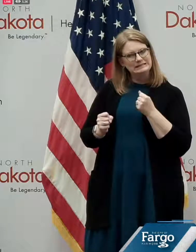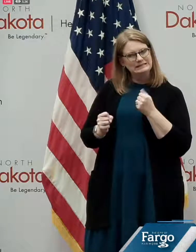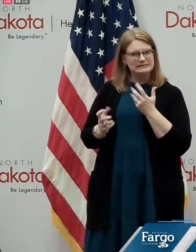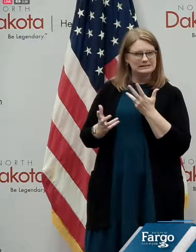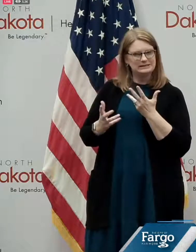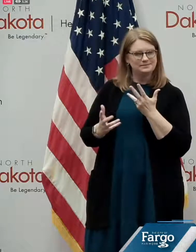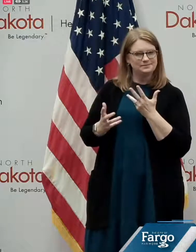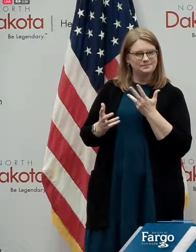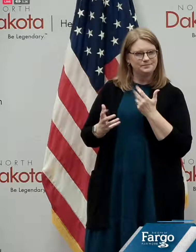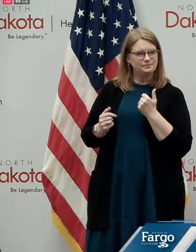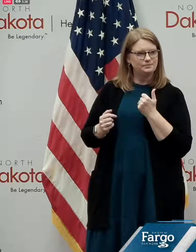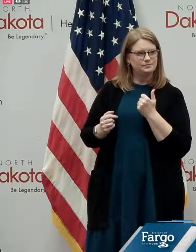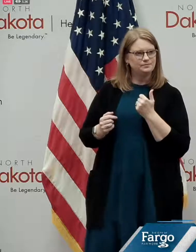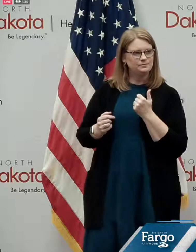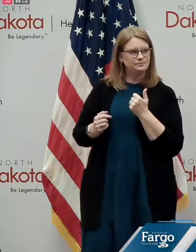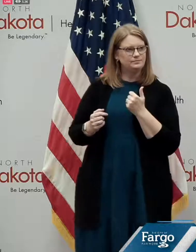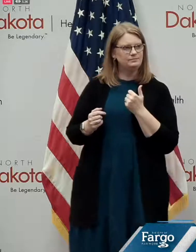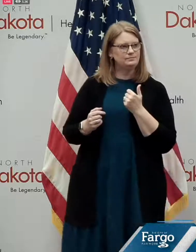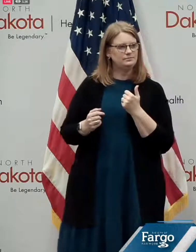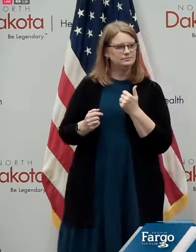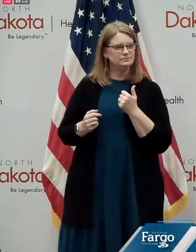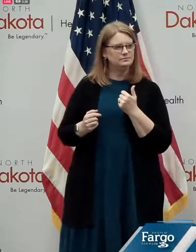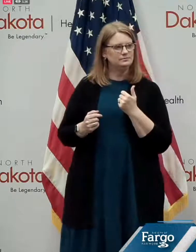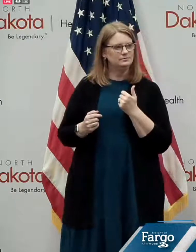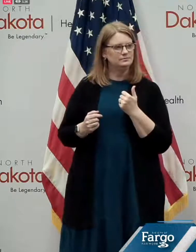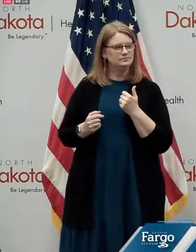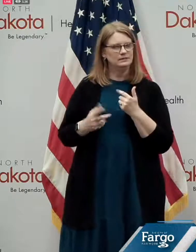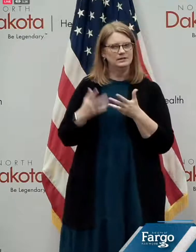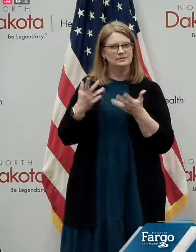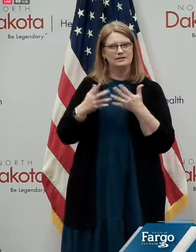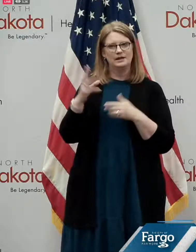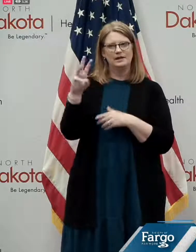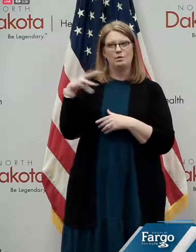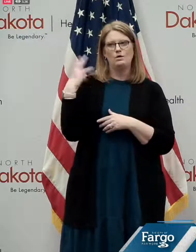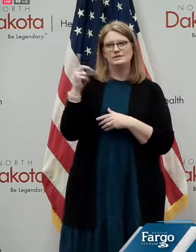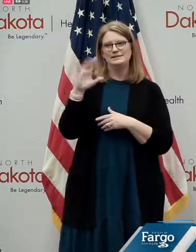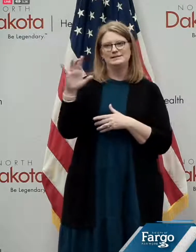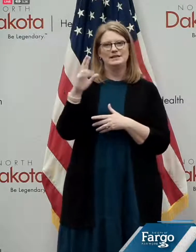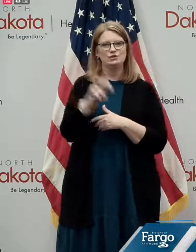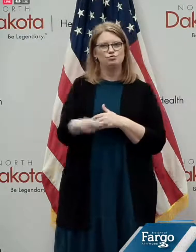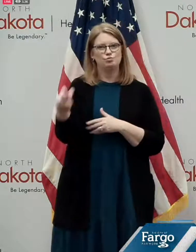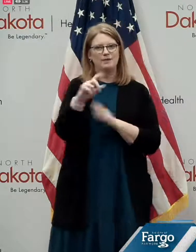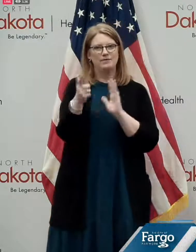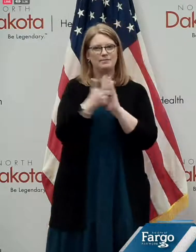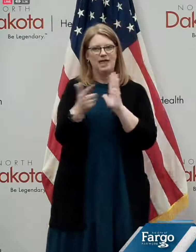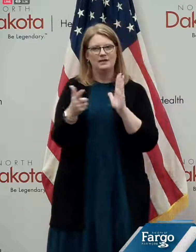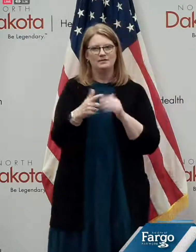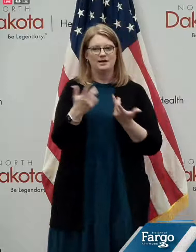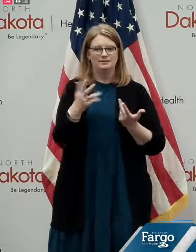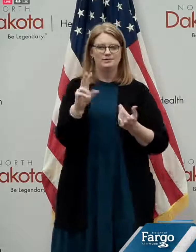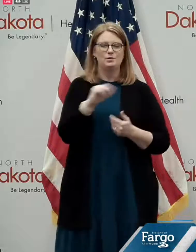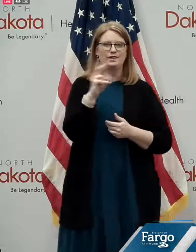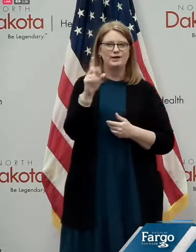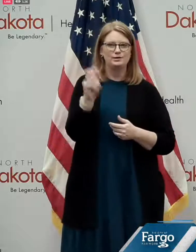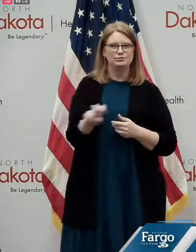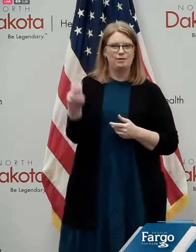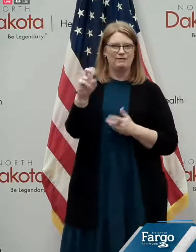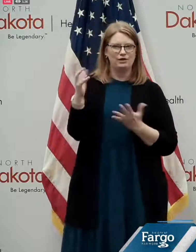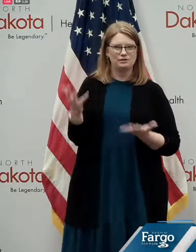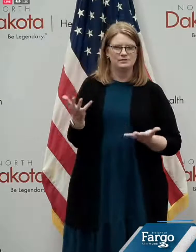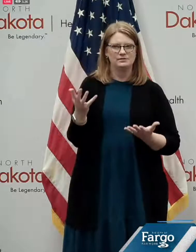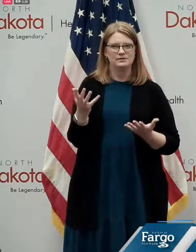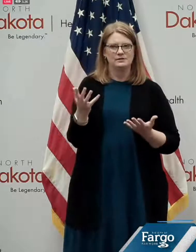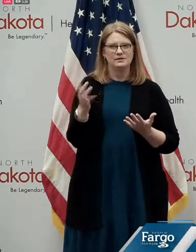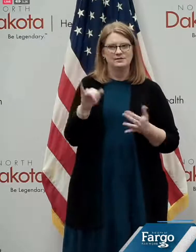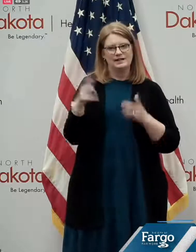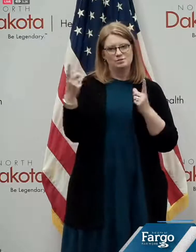you end up with things like a Washington D.C. travel ban on North Dakota travelers. I mean, it's like you end up with things like that